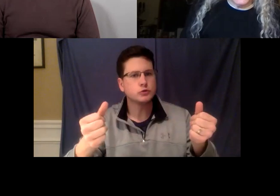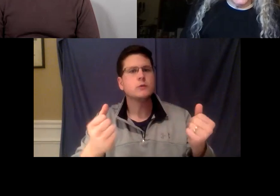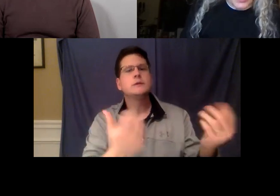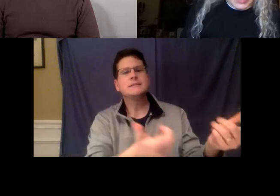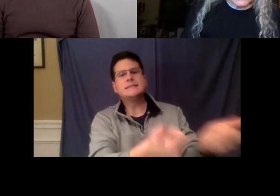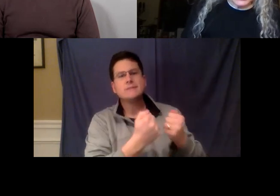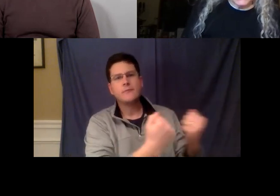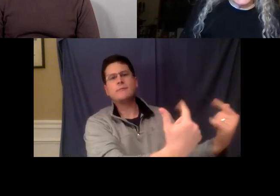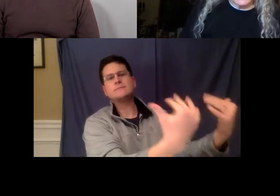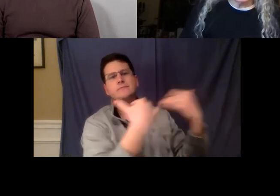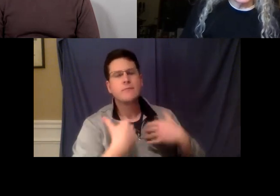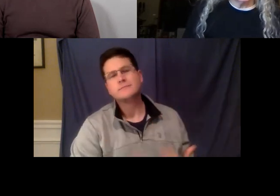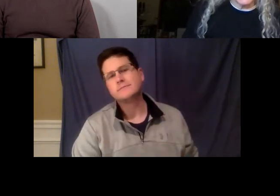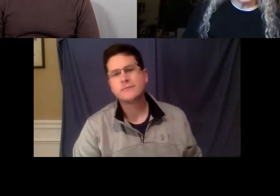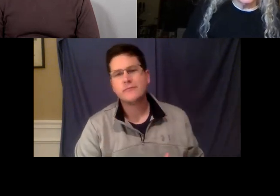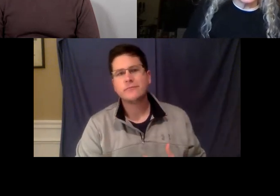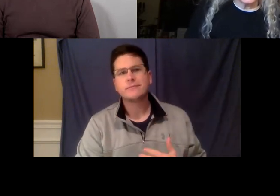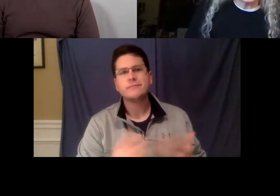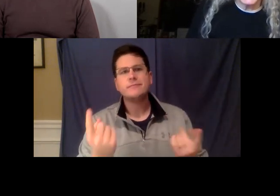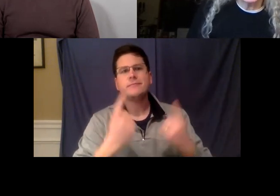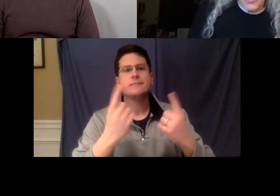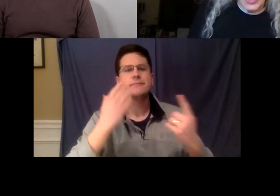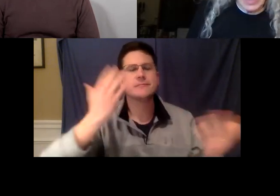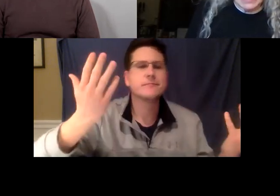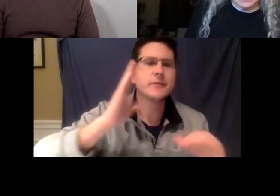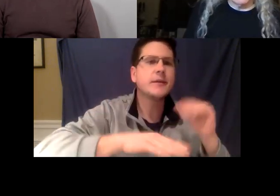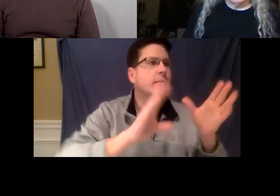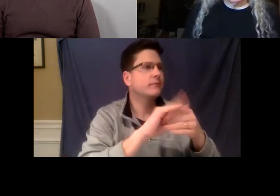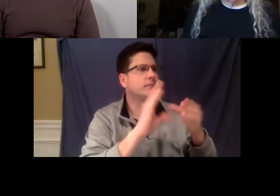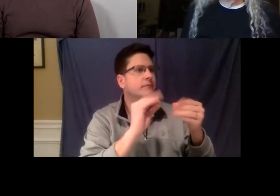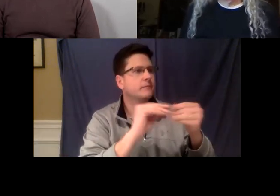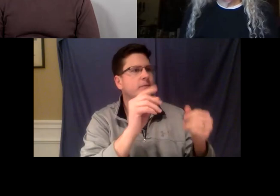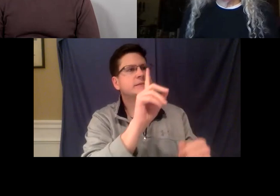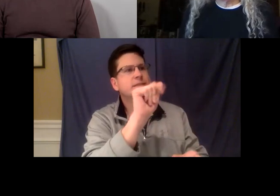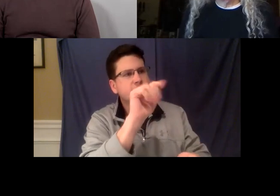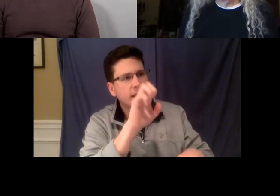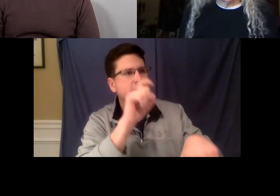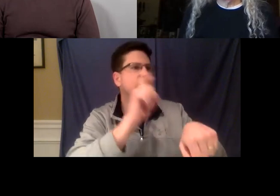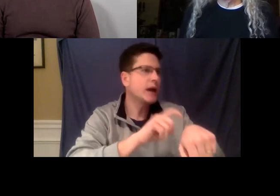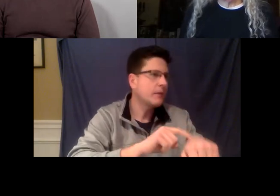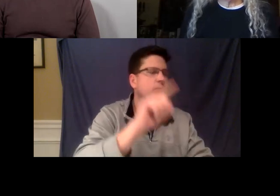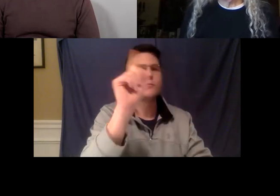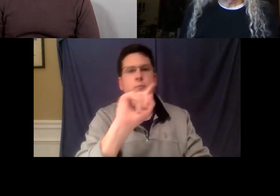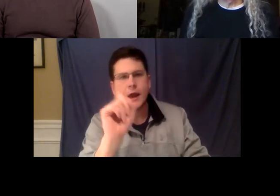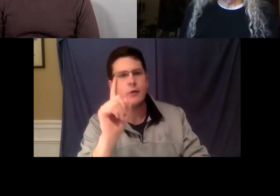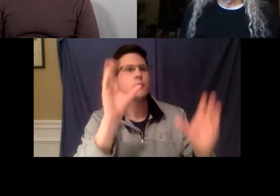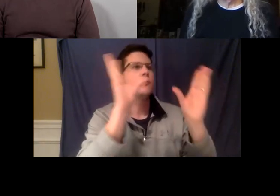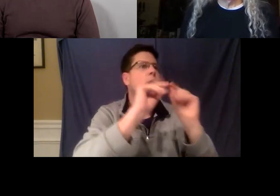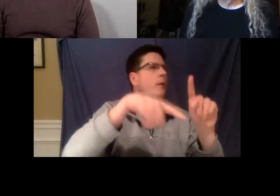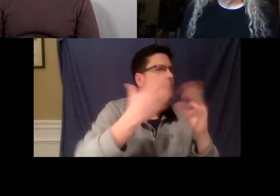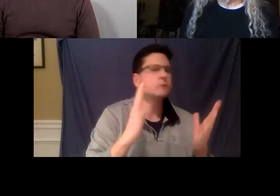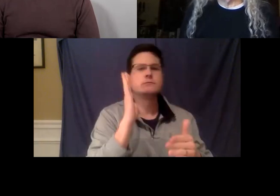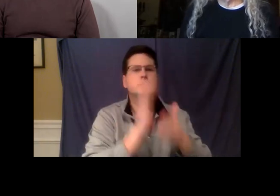involved with or what we're actually doing. And they're looking for solutions. We want to draw them in. So I'm thinking something rather than just speaking